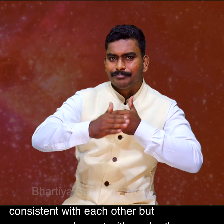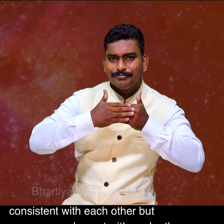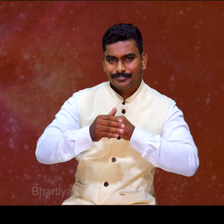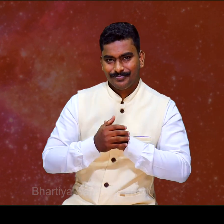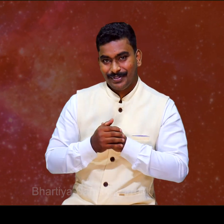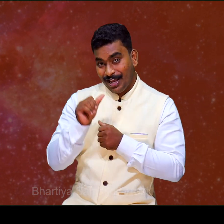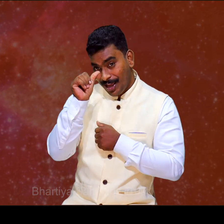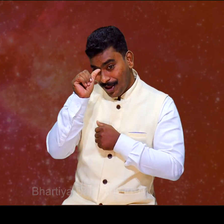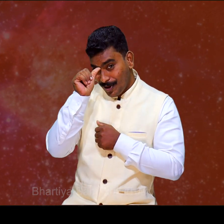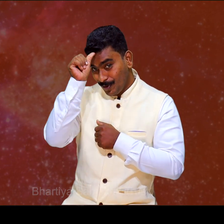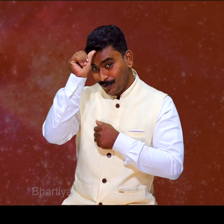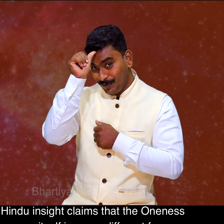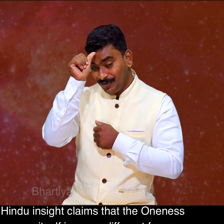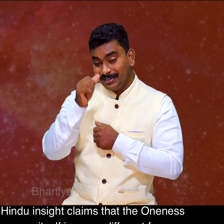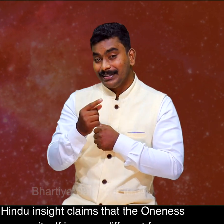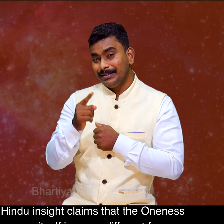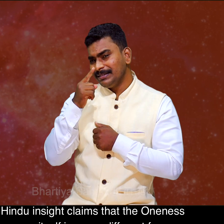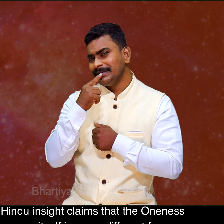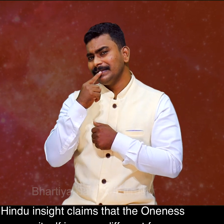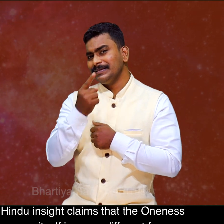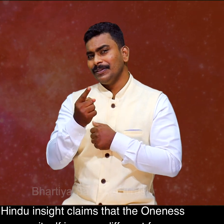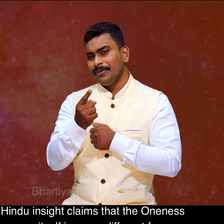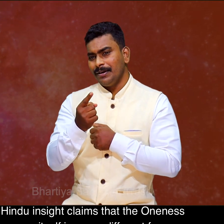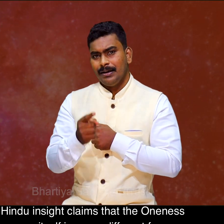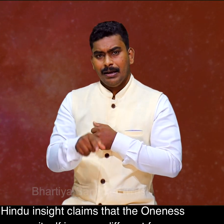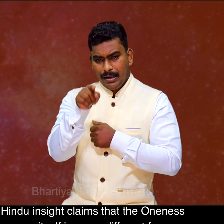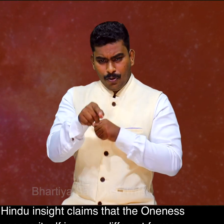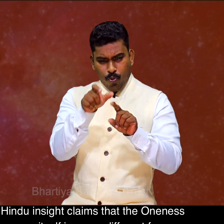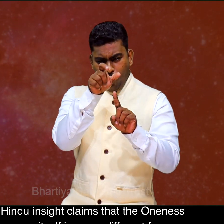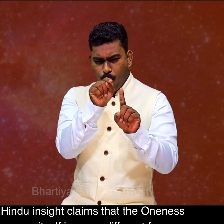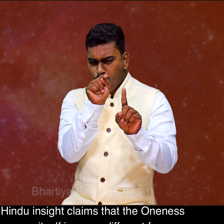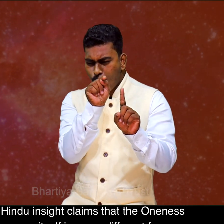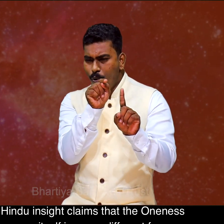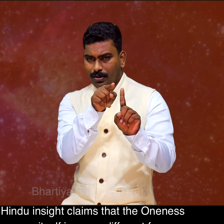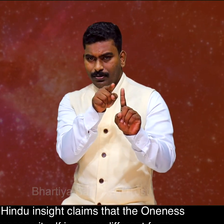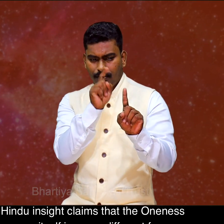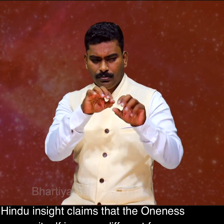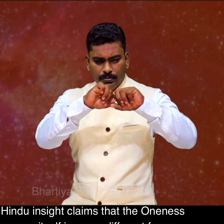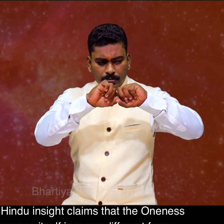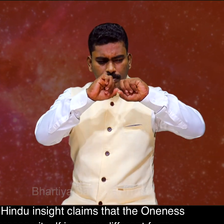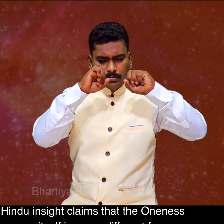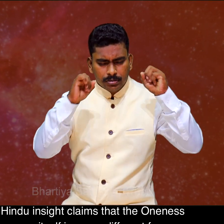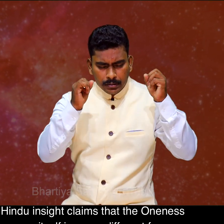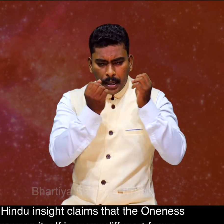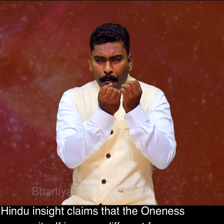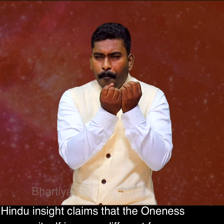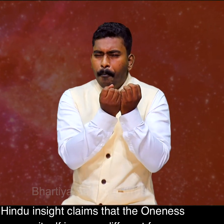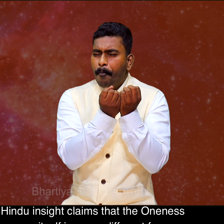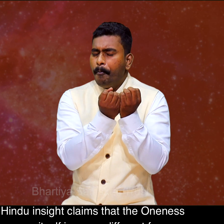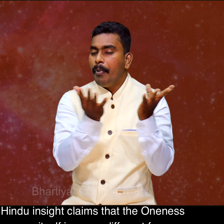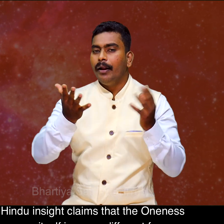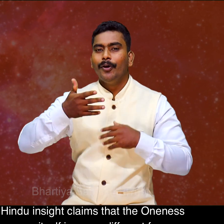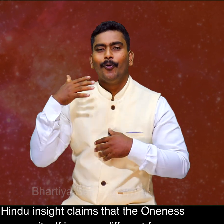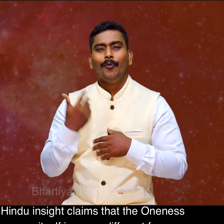other. The Hindu insight claims that the oneness expresses